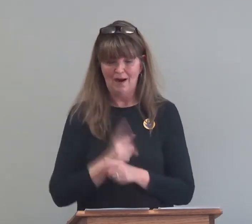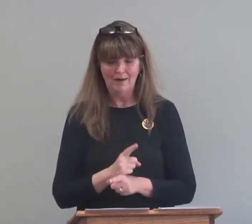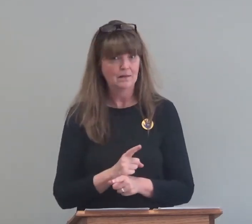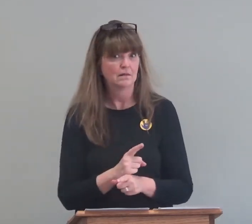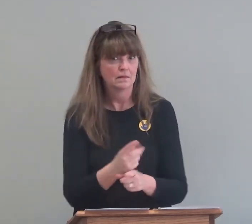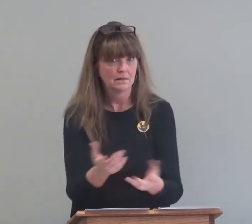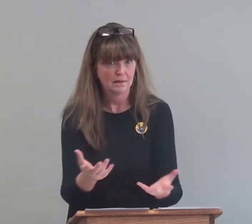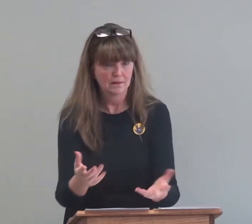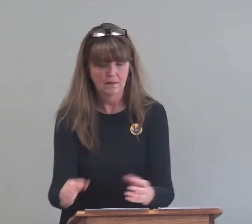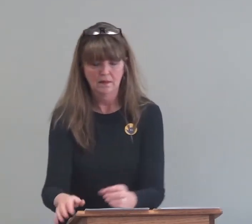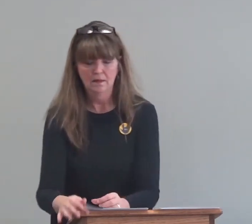right.